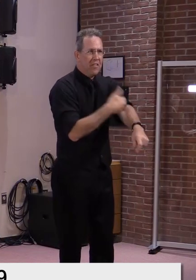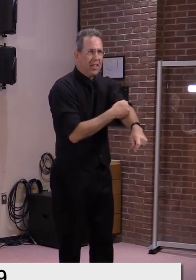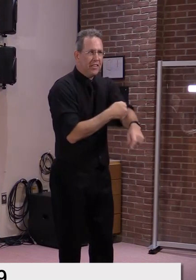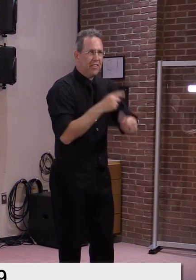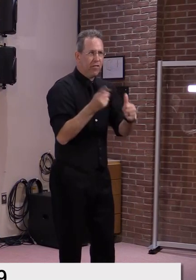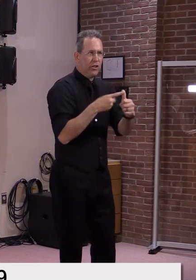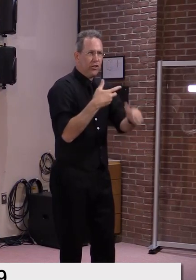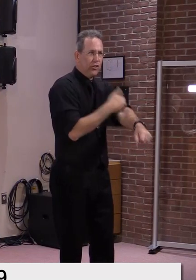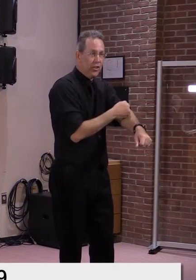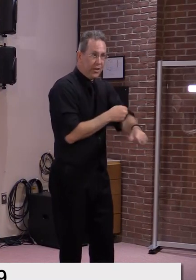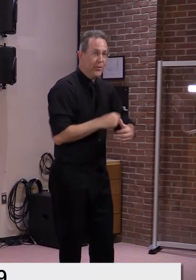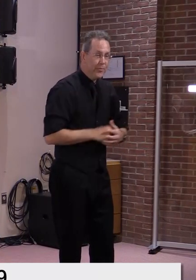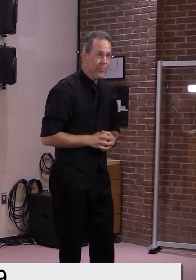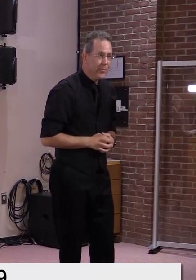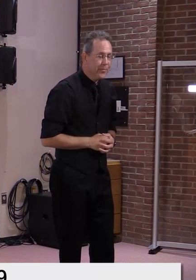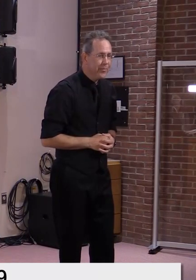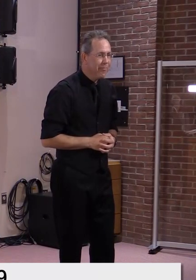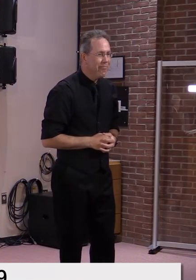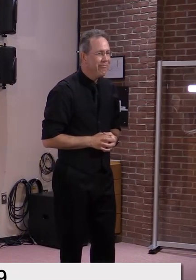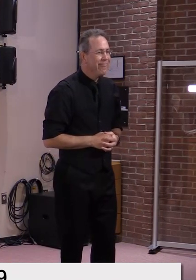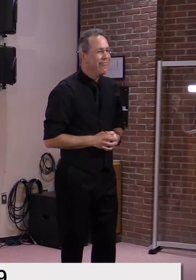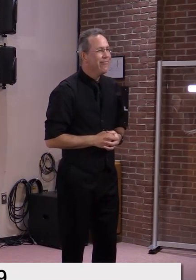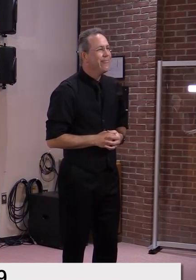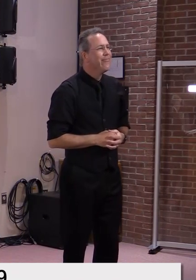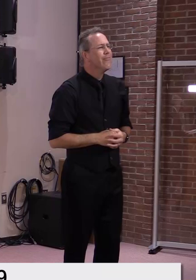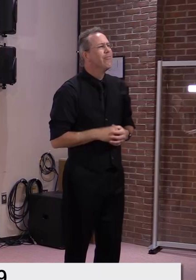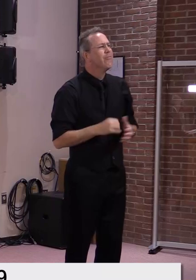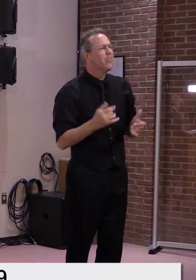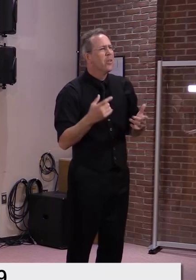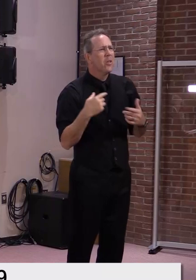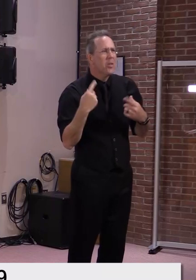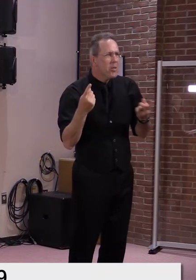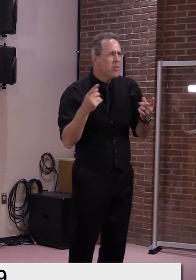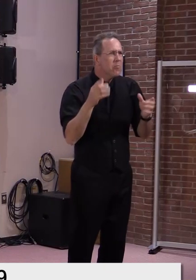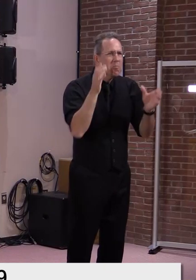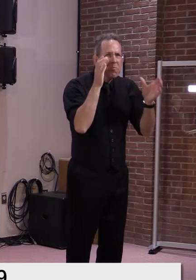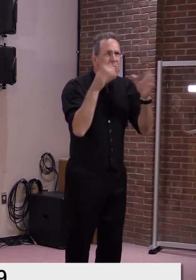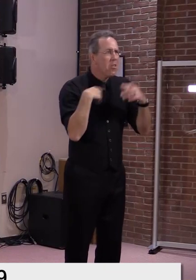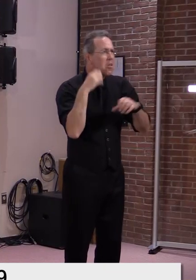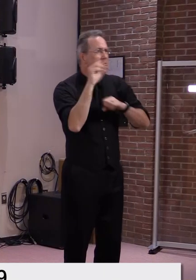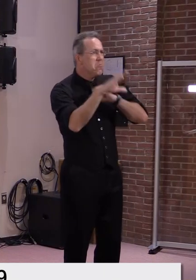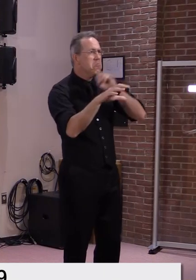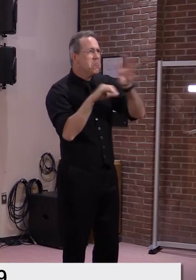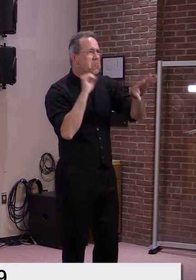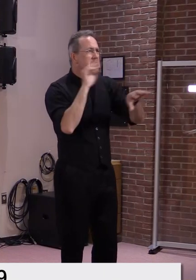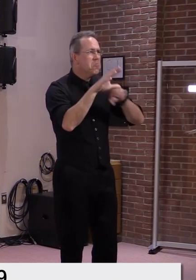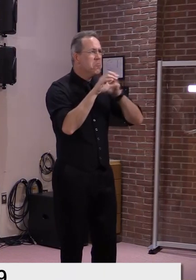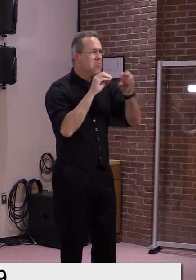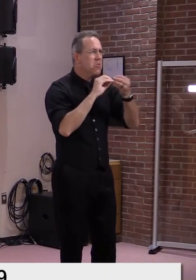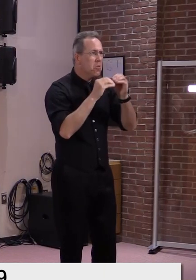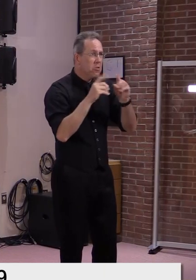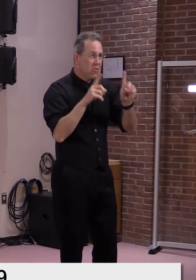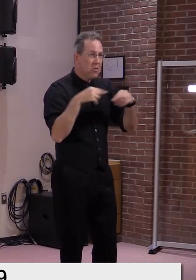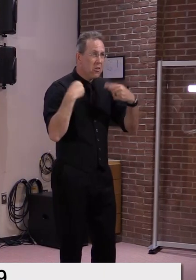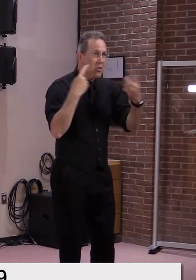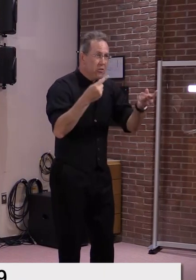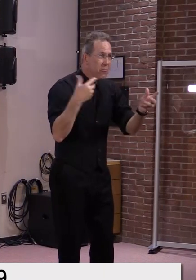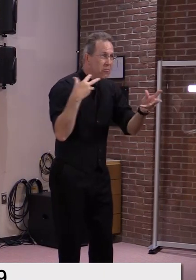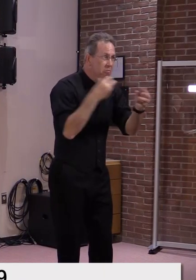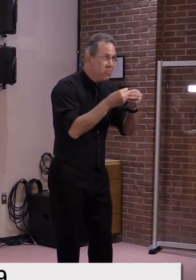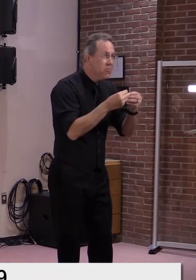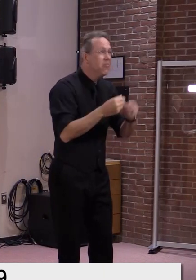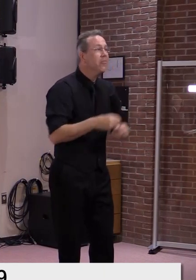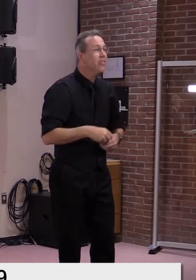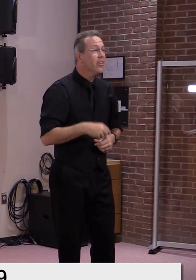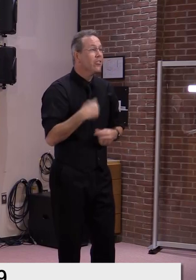are keeping tabs from what I've usually talked about, as I mentioned, Vermonters that are 12